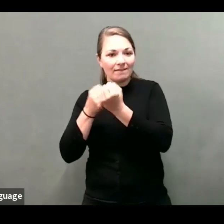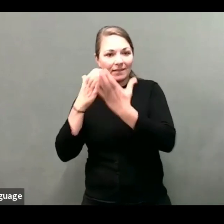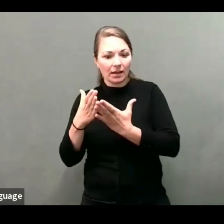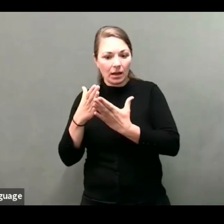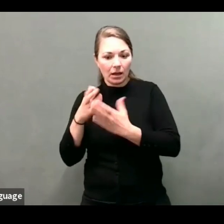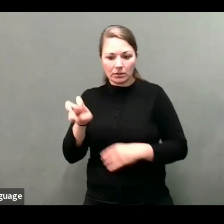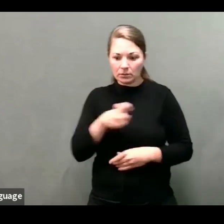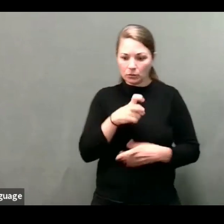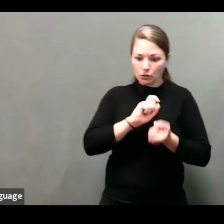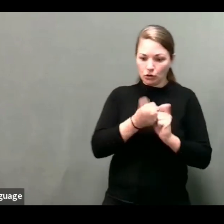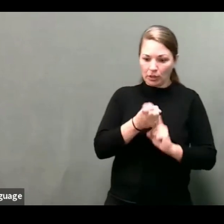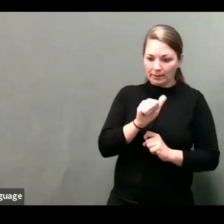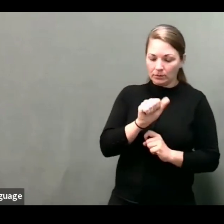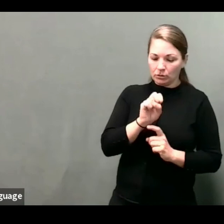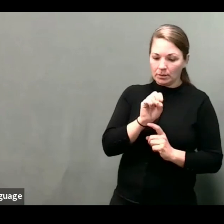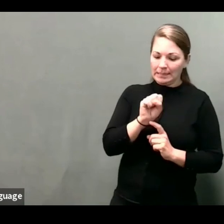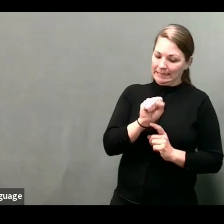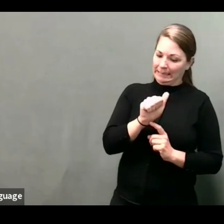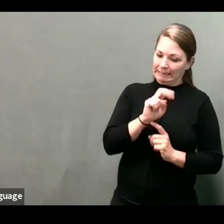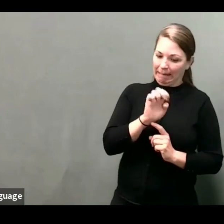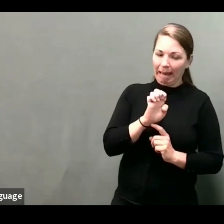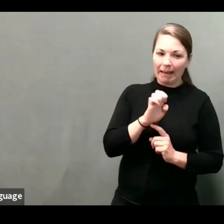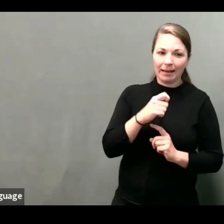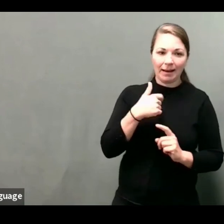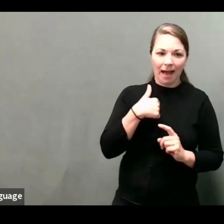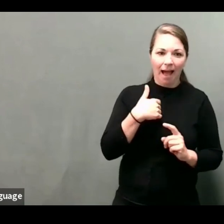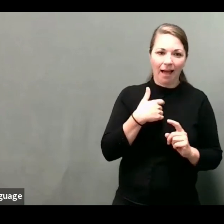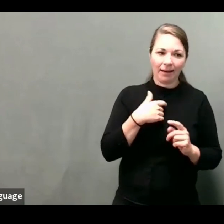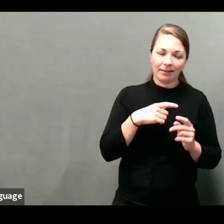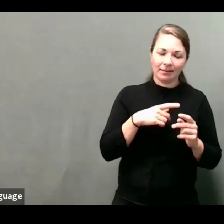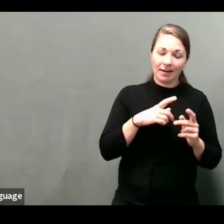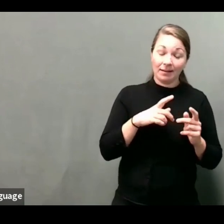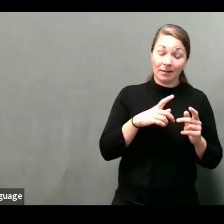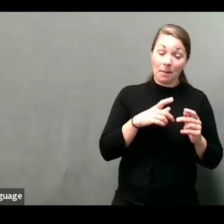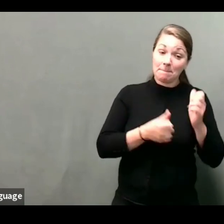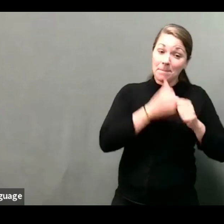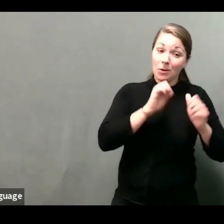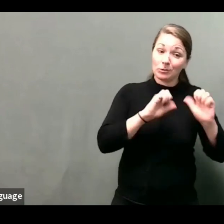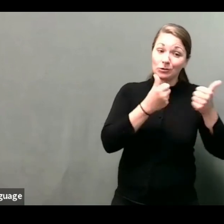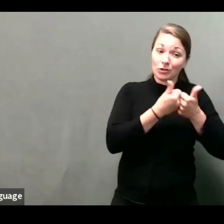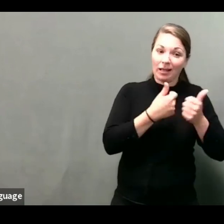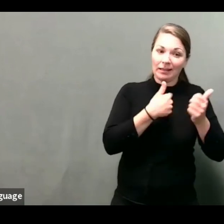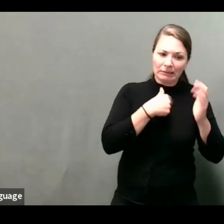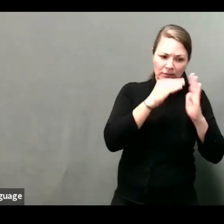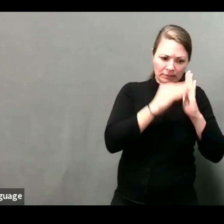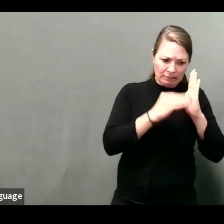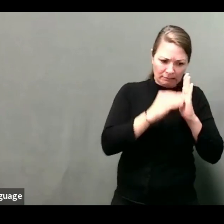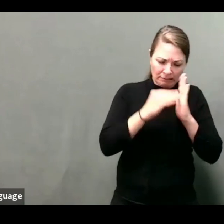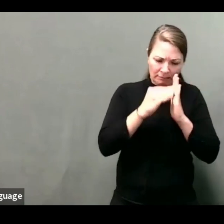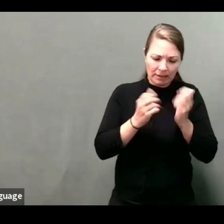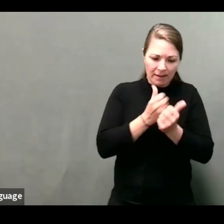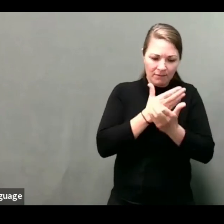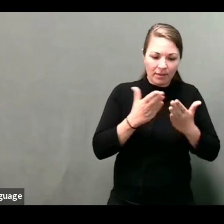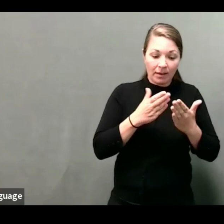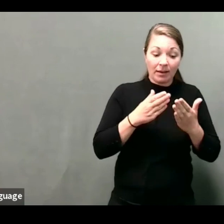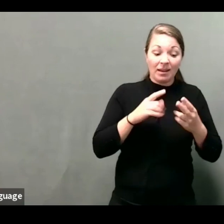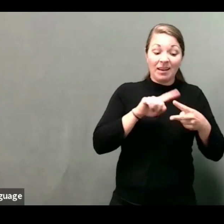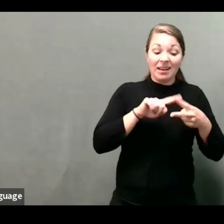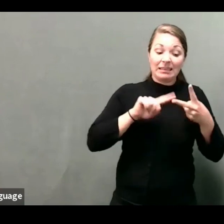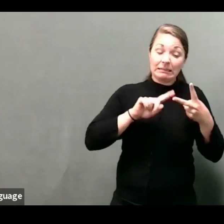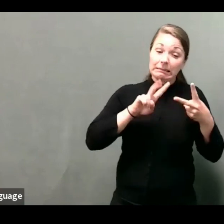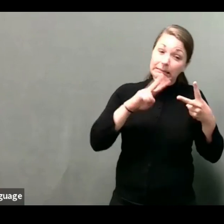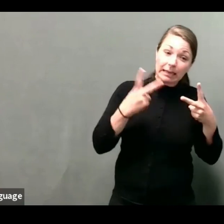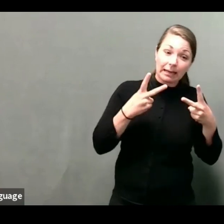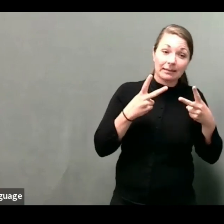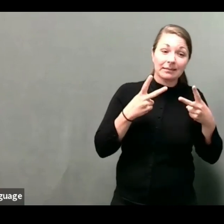me was having the distraction of the charting. Second hardest thing for me was adapting to being a mandatory reporter.